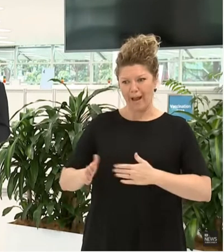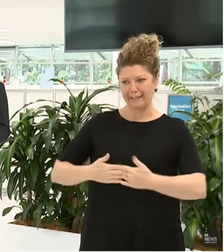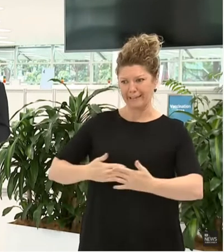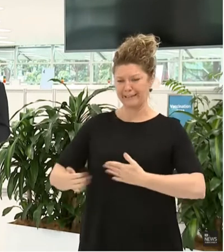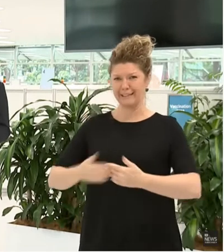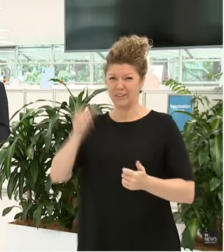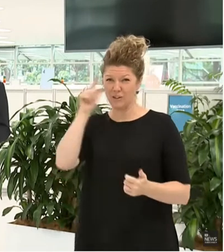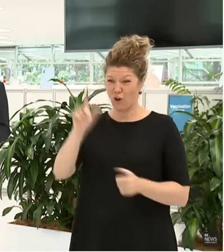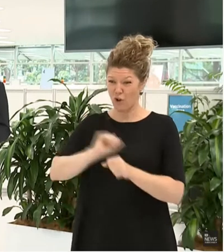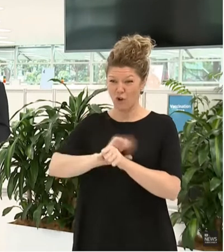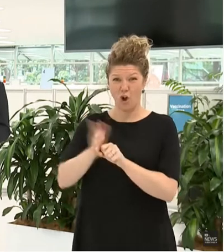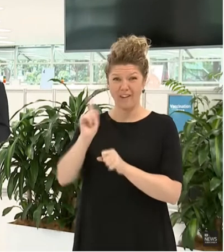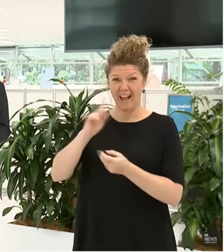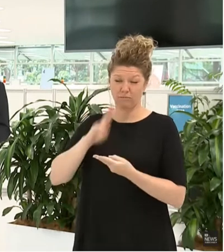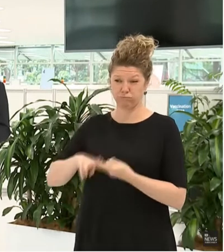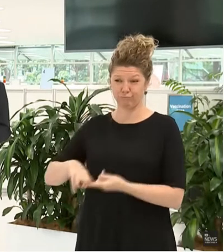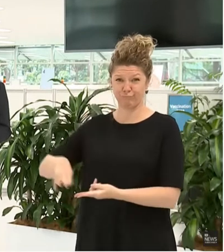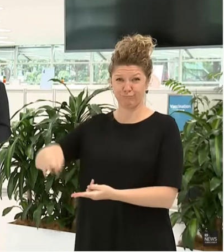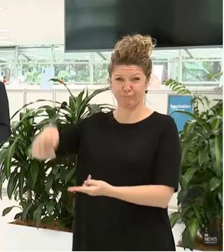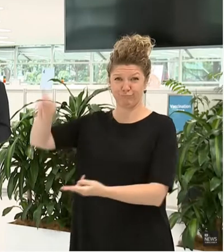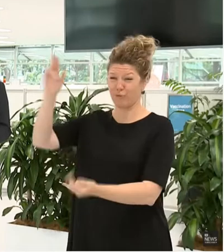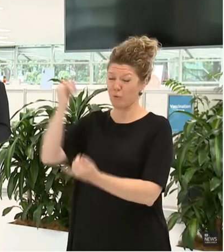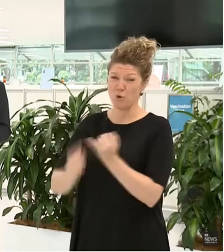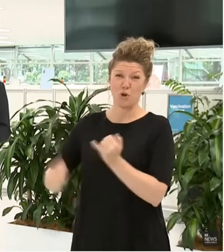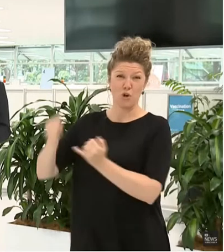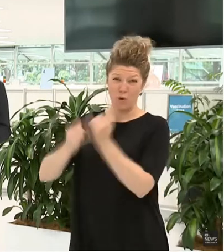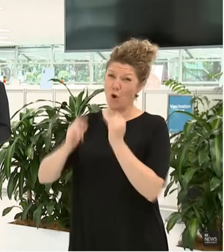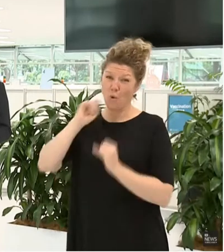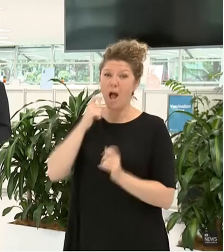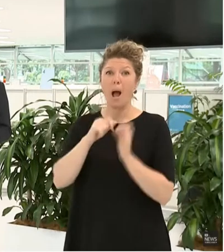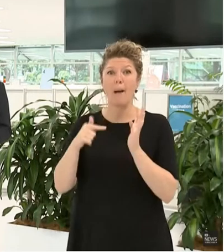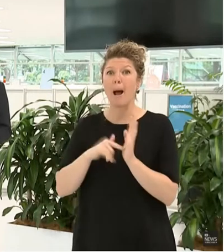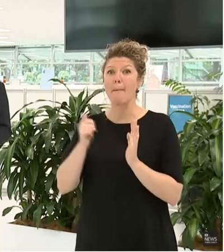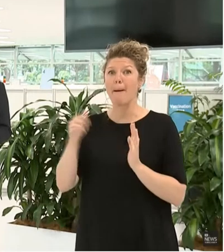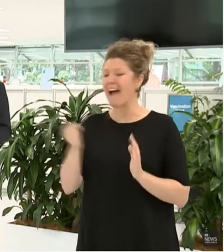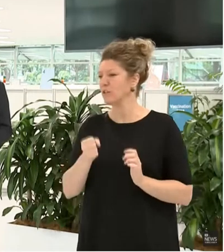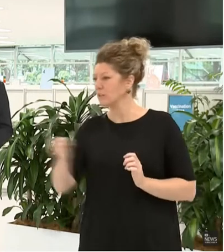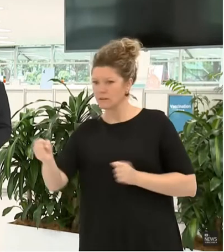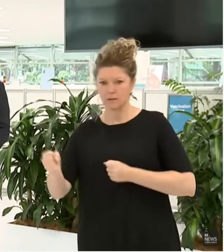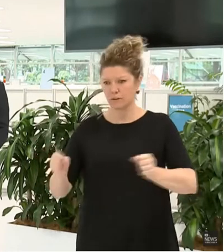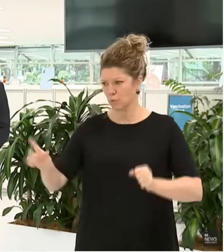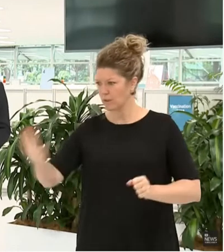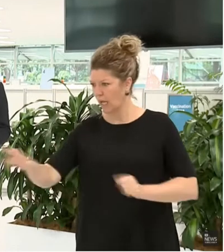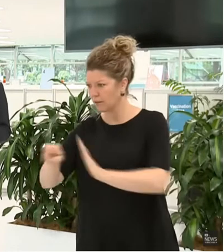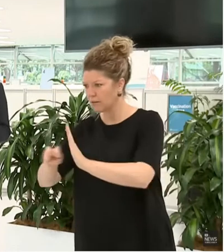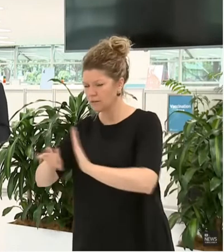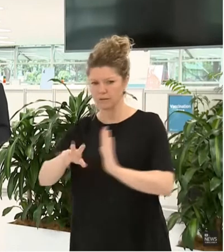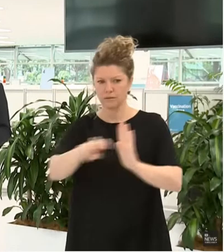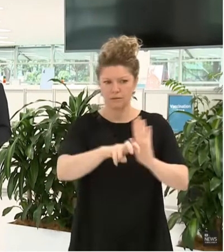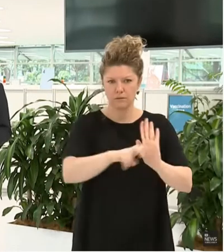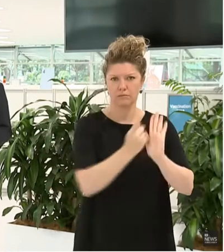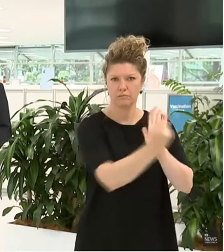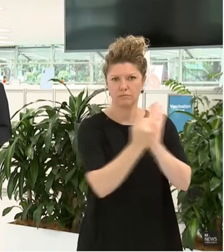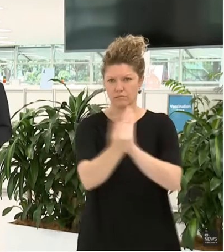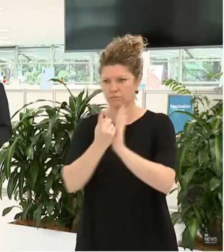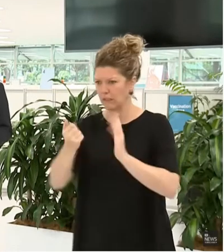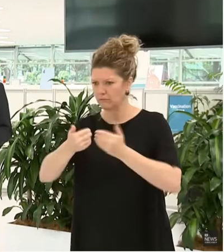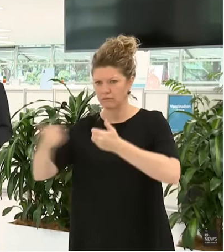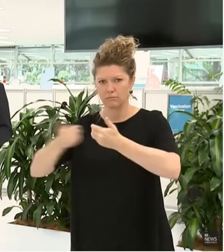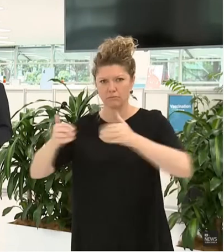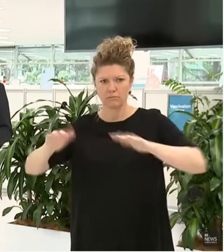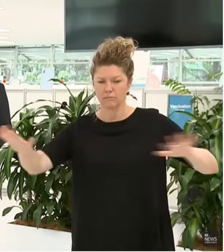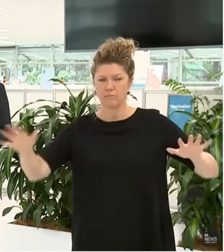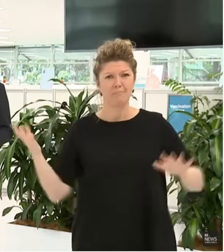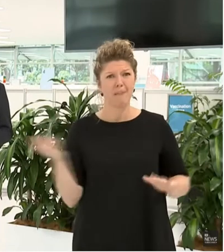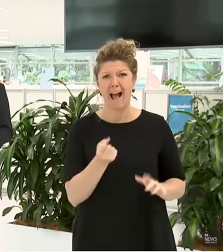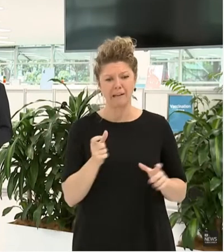increase for more people to isolate. But this is the challenge that we are facing into, and New South Wales will stand